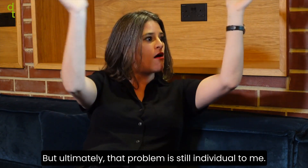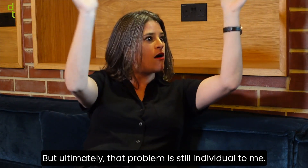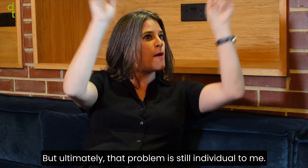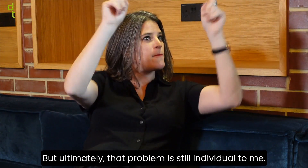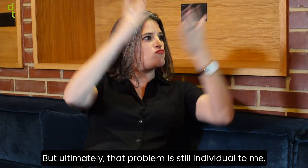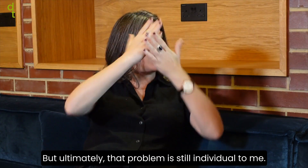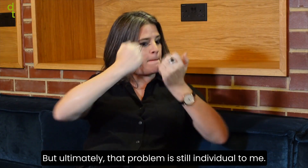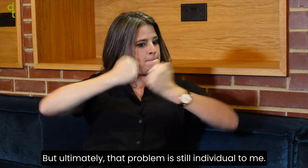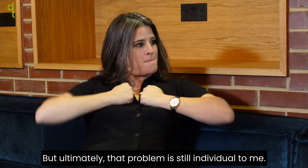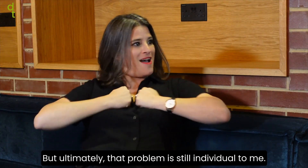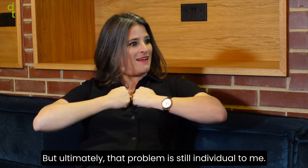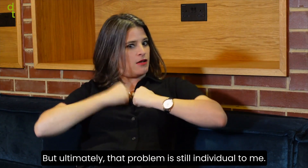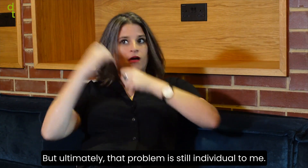problem is still individual to me.